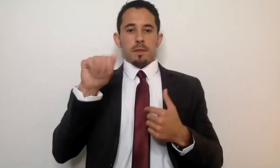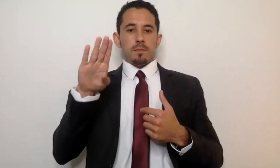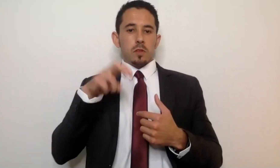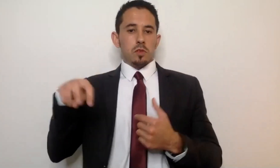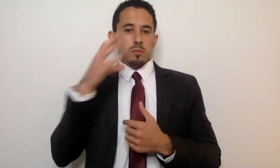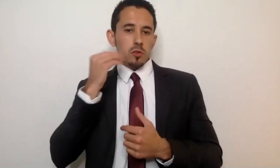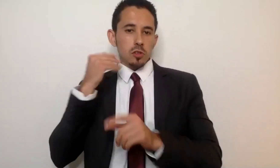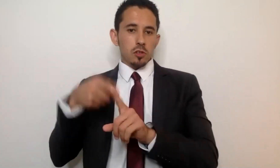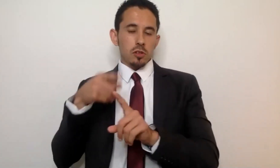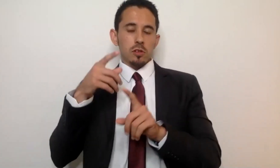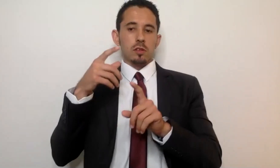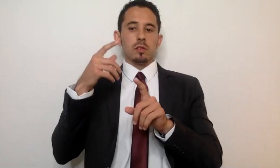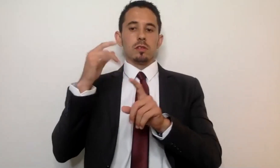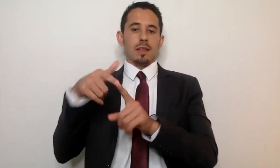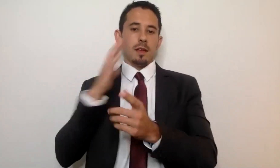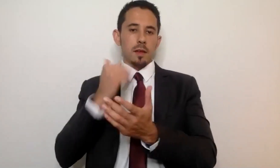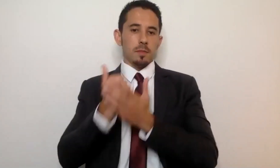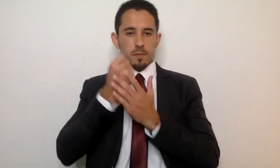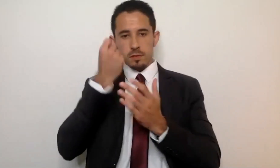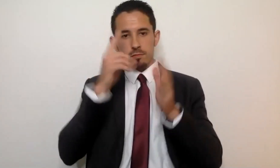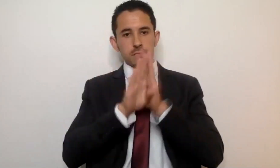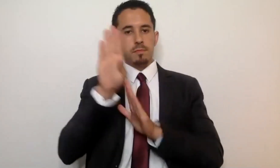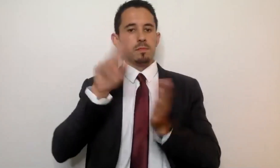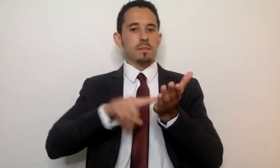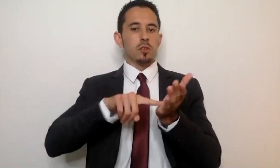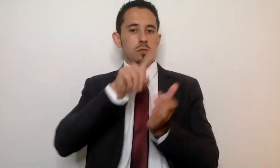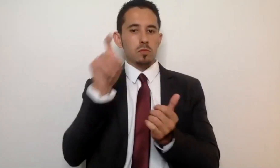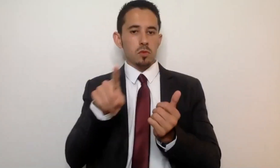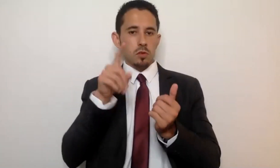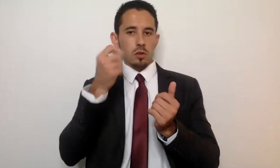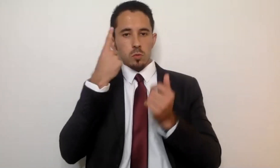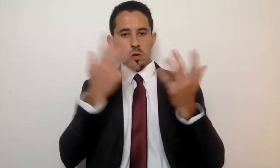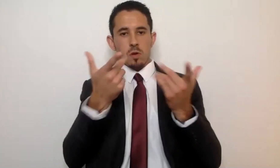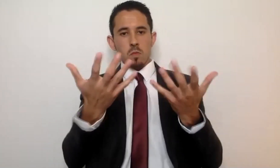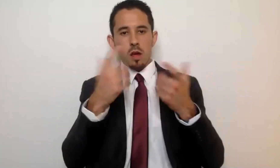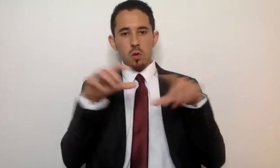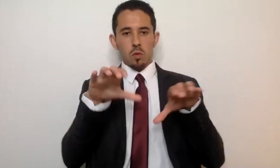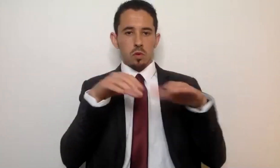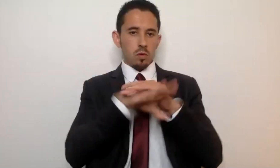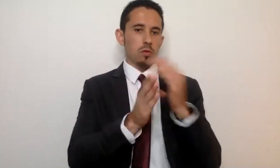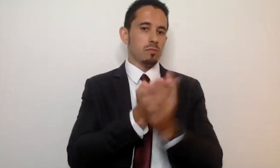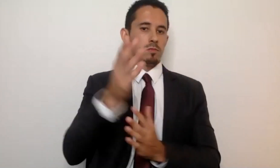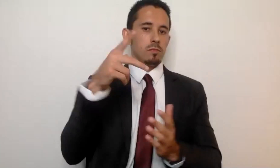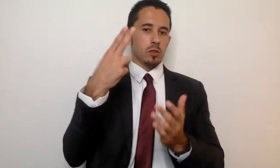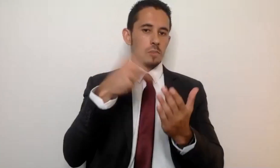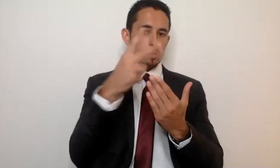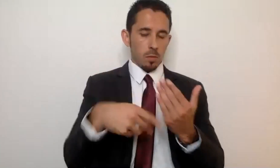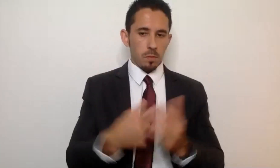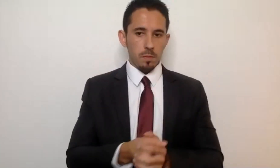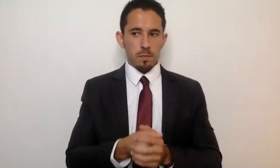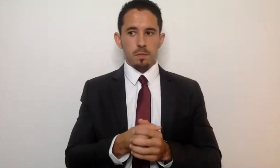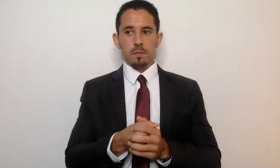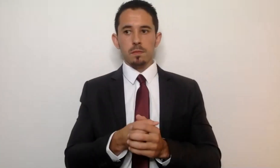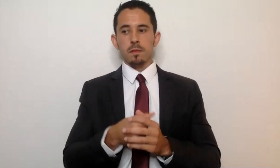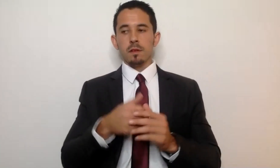I think it's important to have a lab rotation experience. That really helps you develop your research question to figure out what you want to do